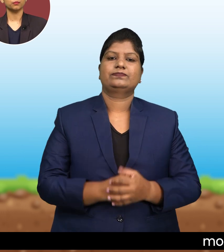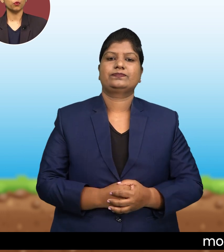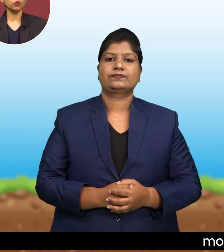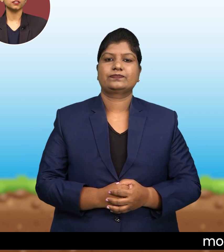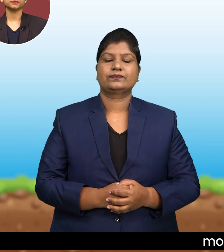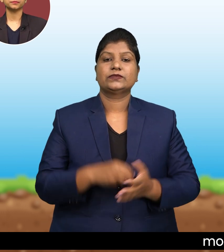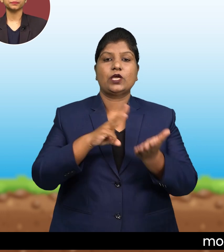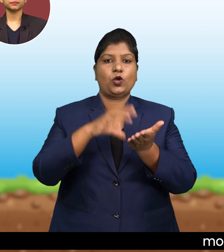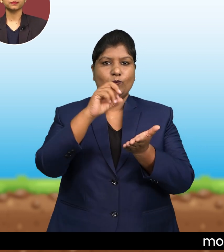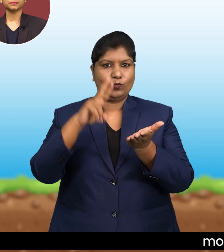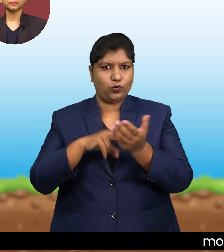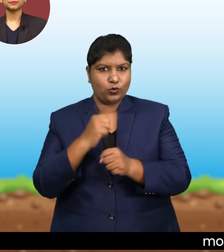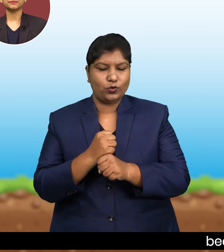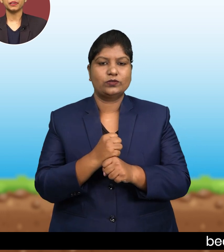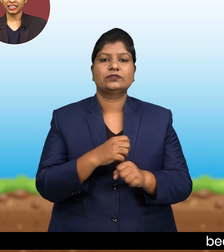moong,